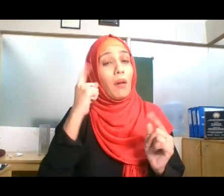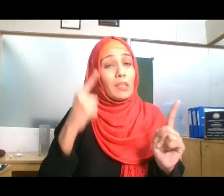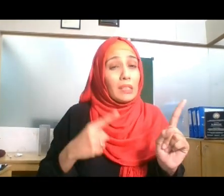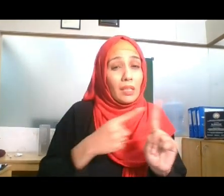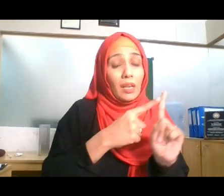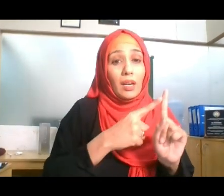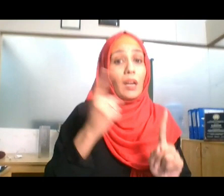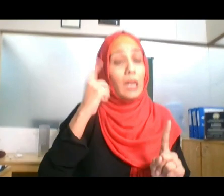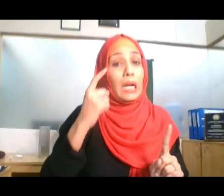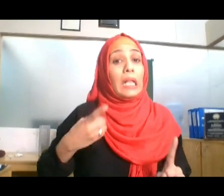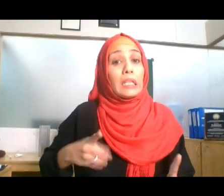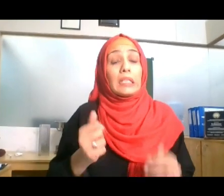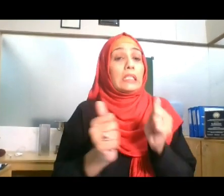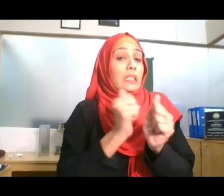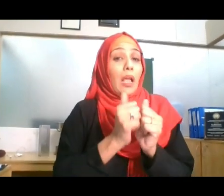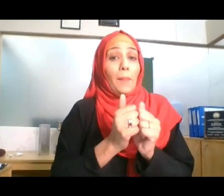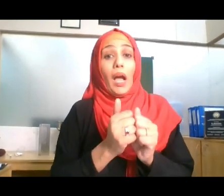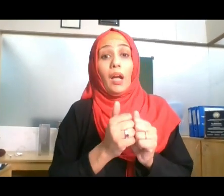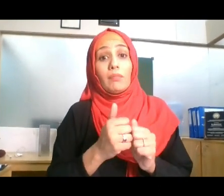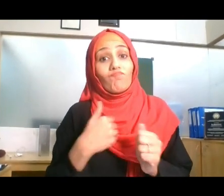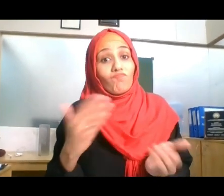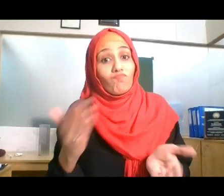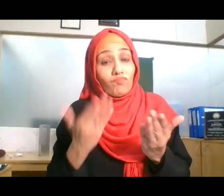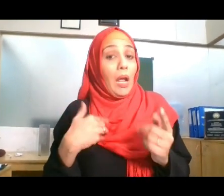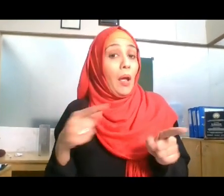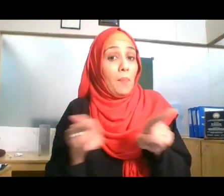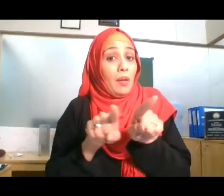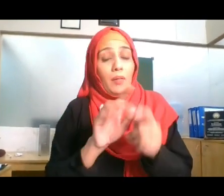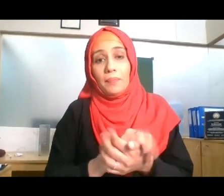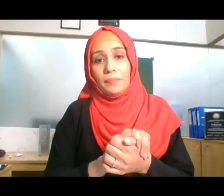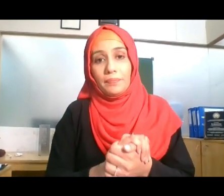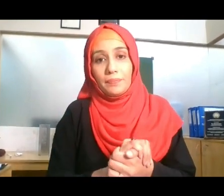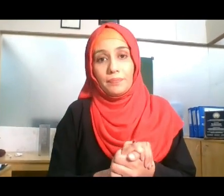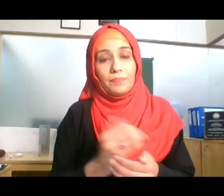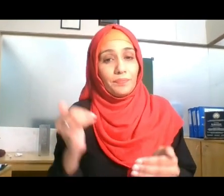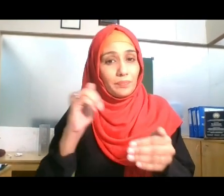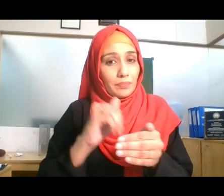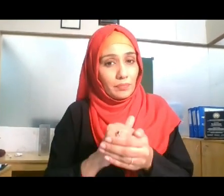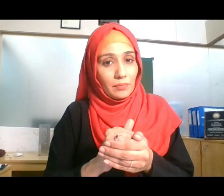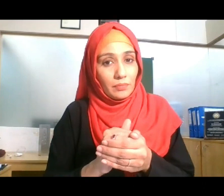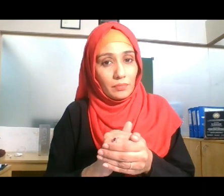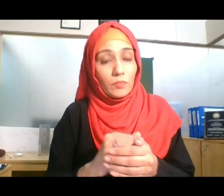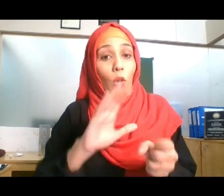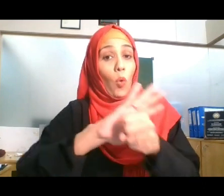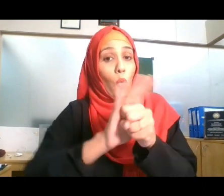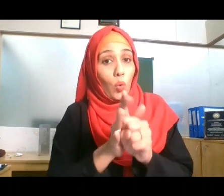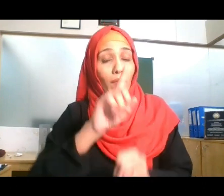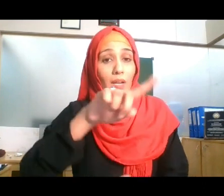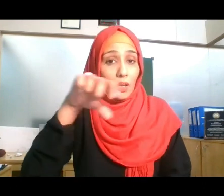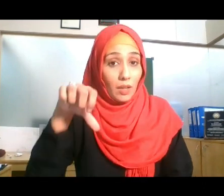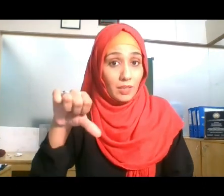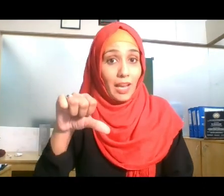sustainable development. As we have, entered this kind of a COVID-19 pandemic